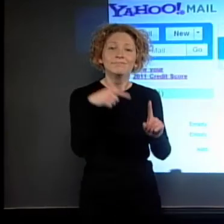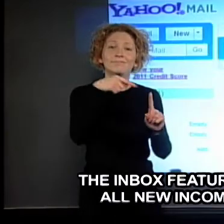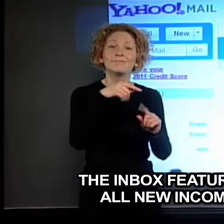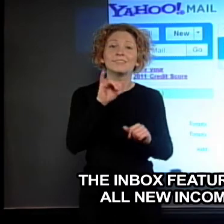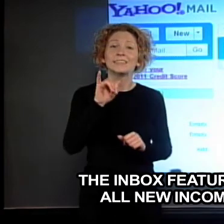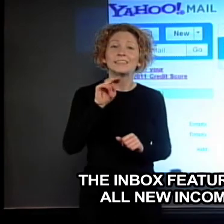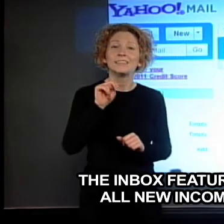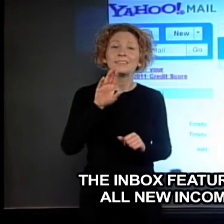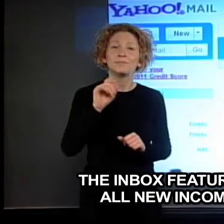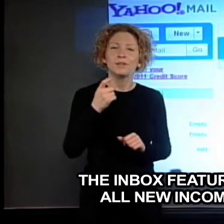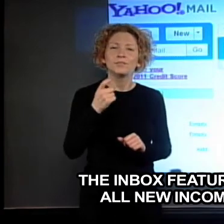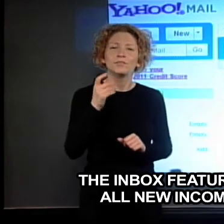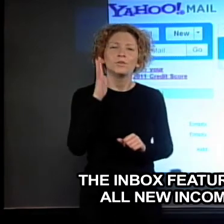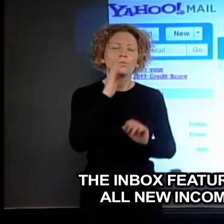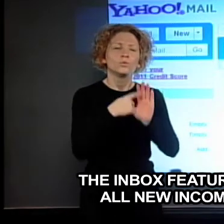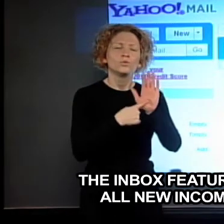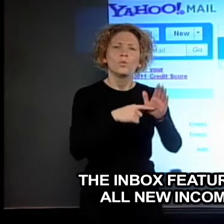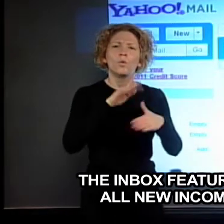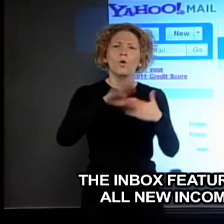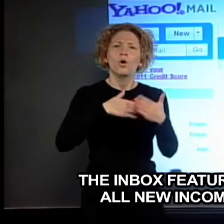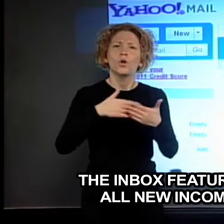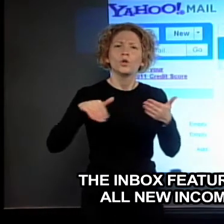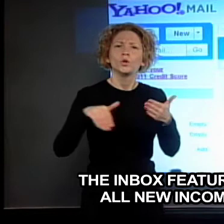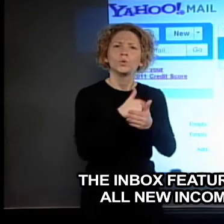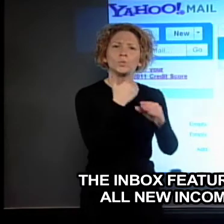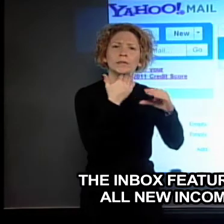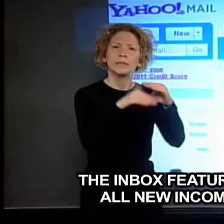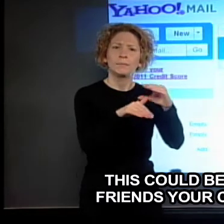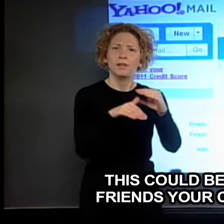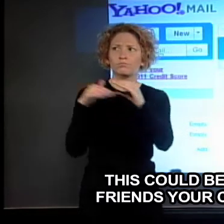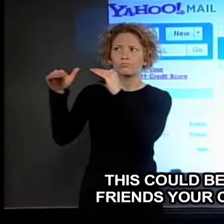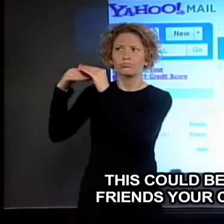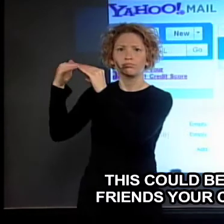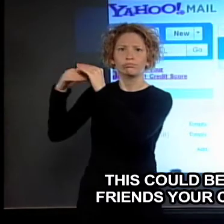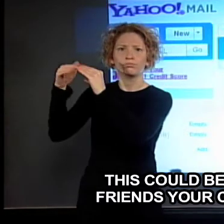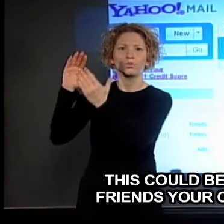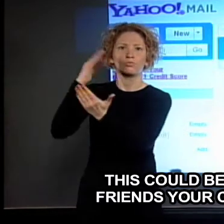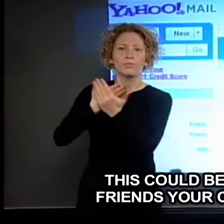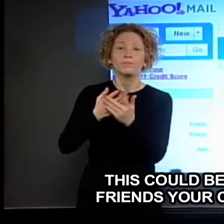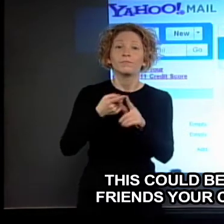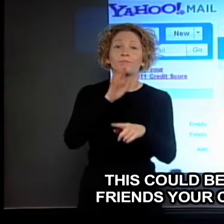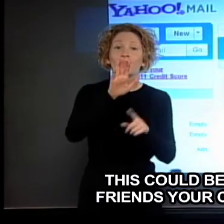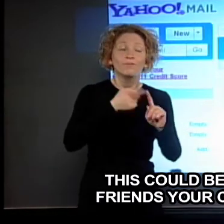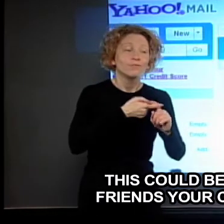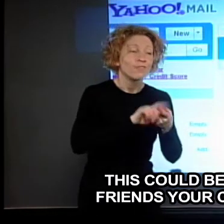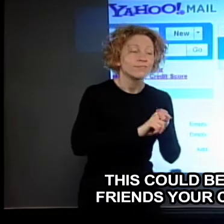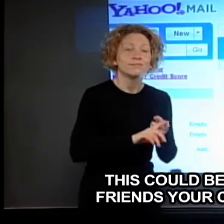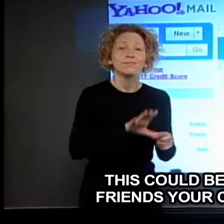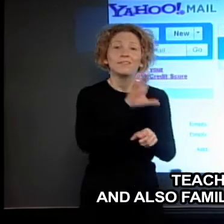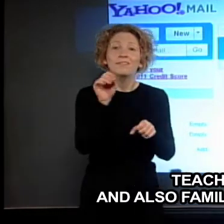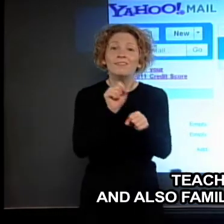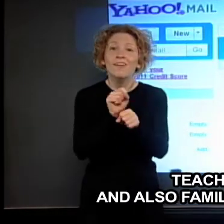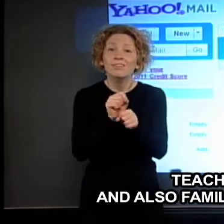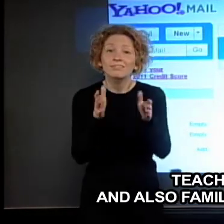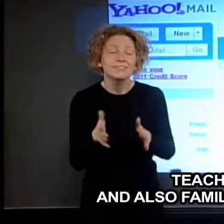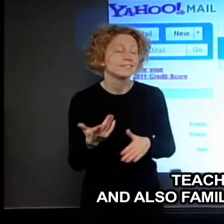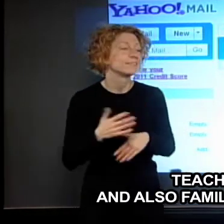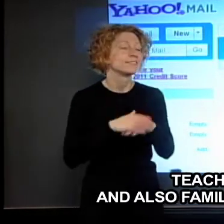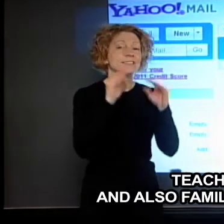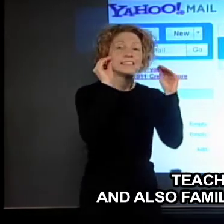The inbox feature will display all new incoming emails. This could be from your friends, your colleagues, teachers, and also family